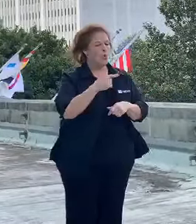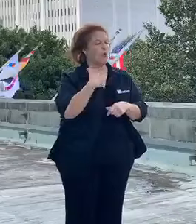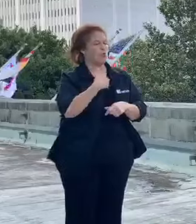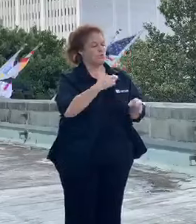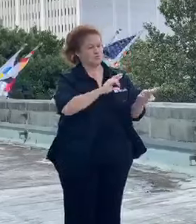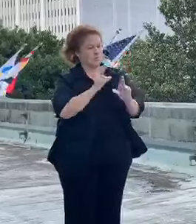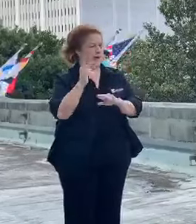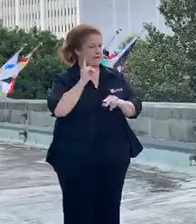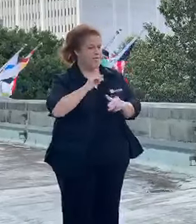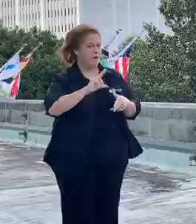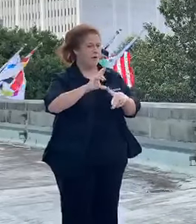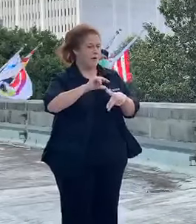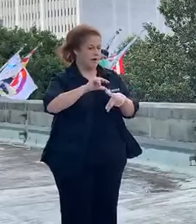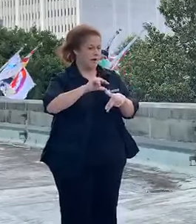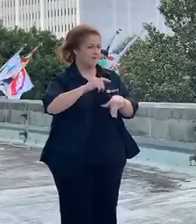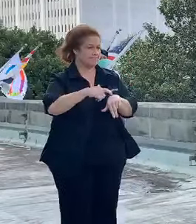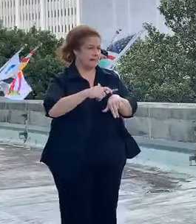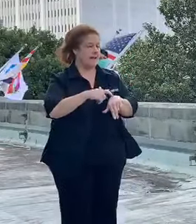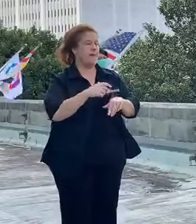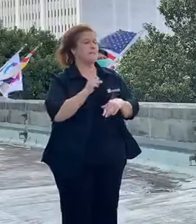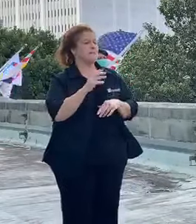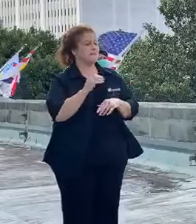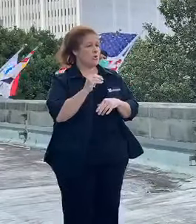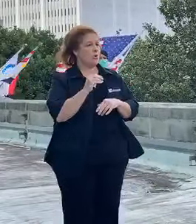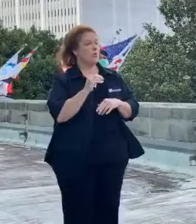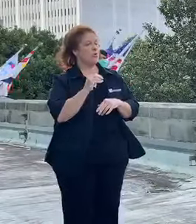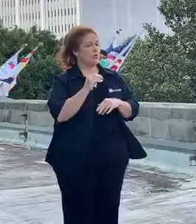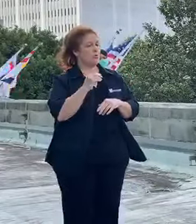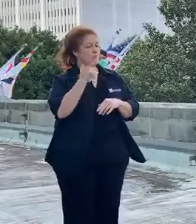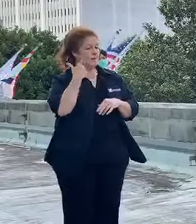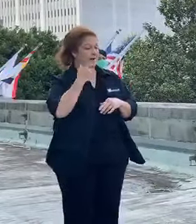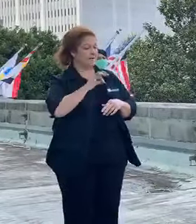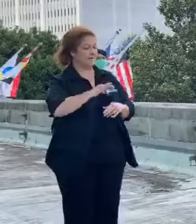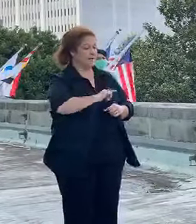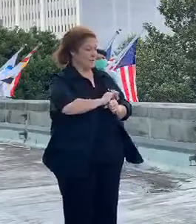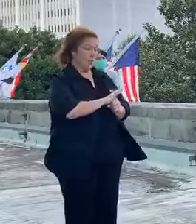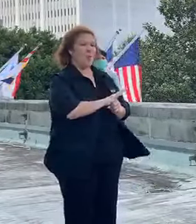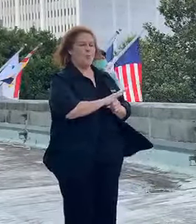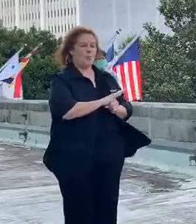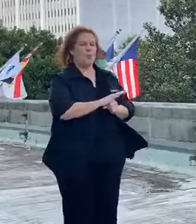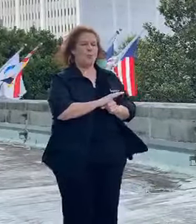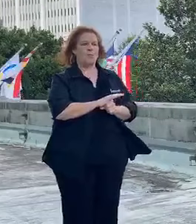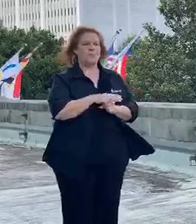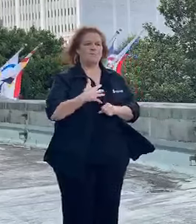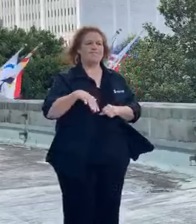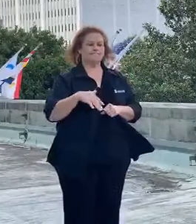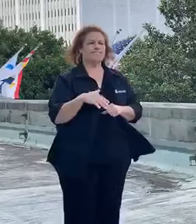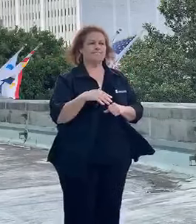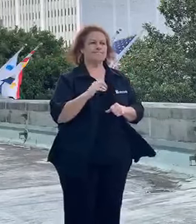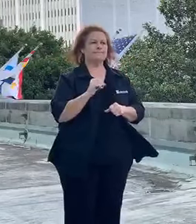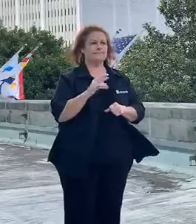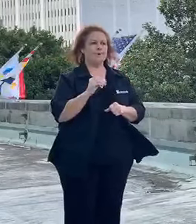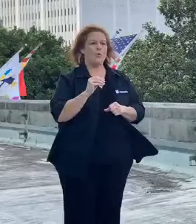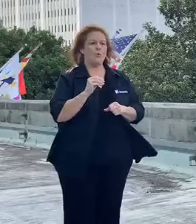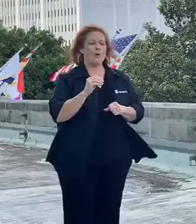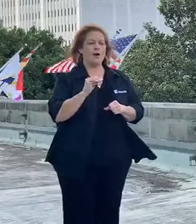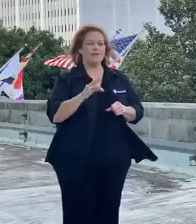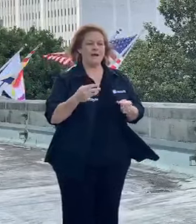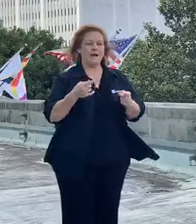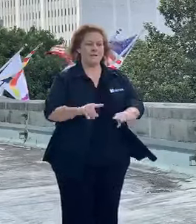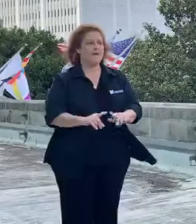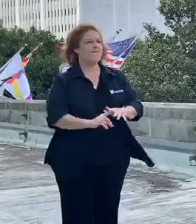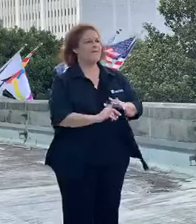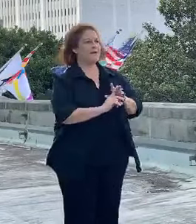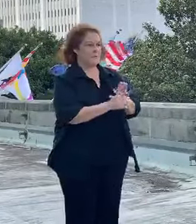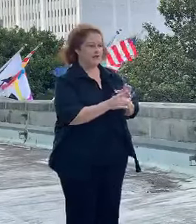hurricane season 2020 and a very unique situation. I will say particularly in the realm of evacuation. Those things